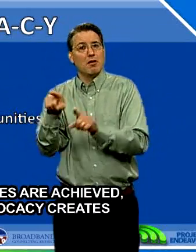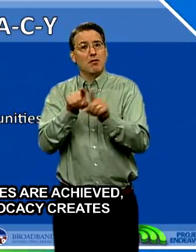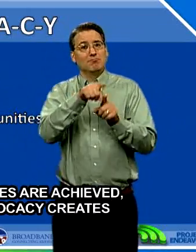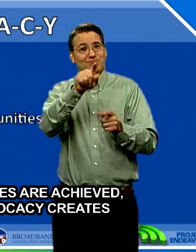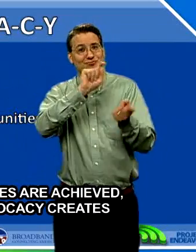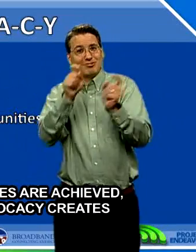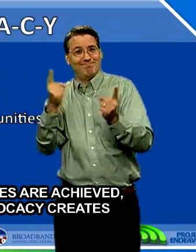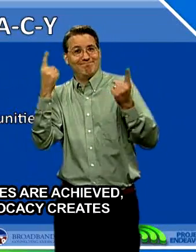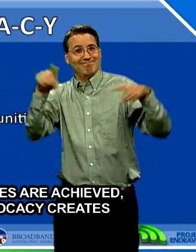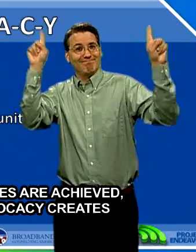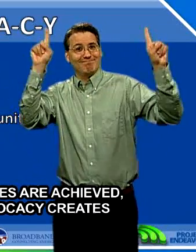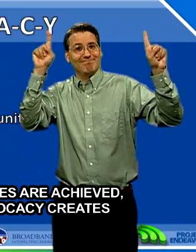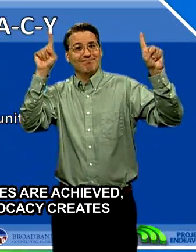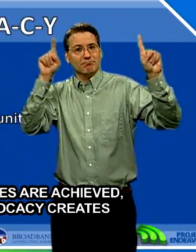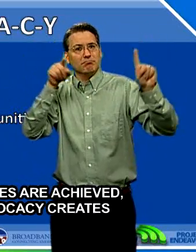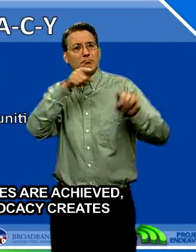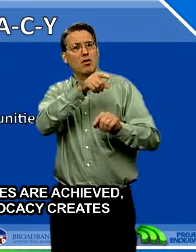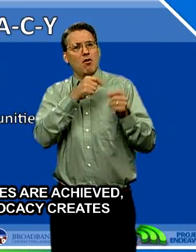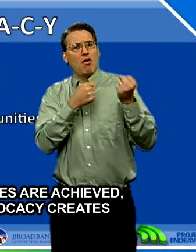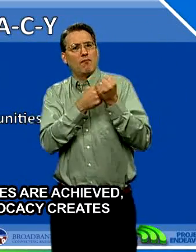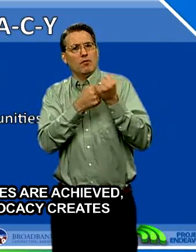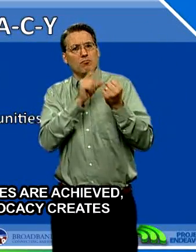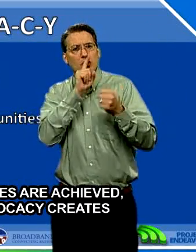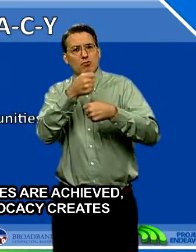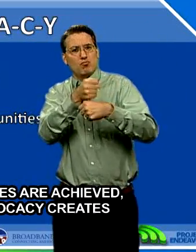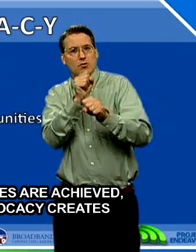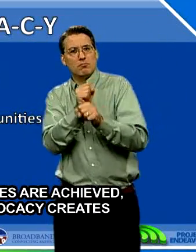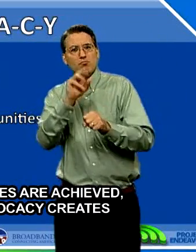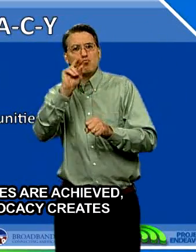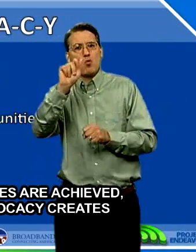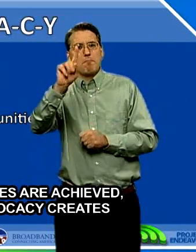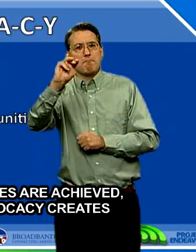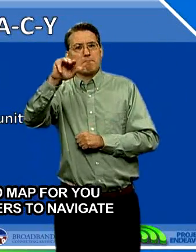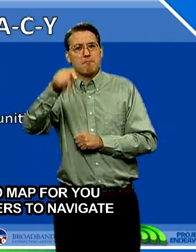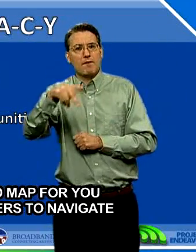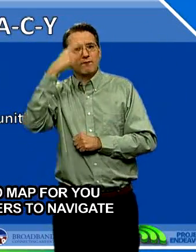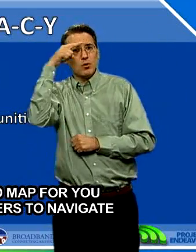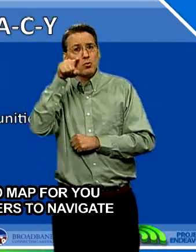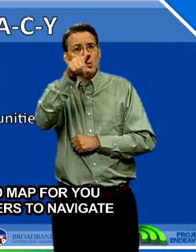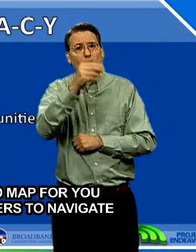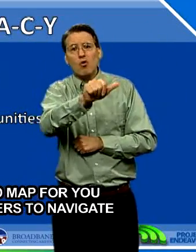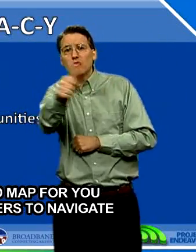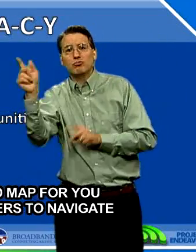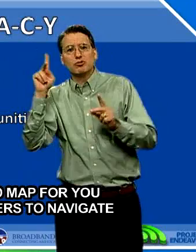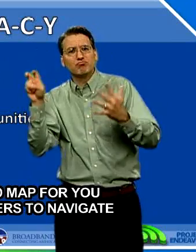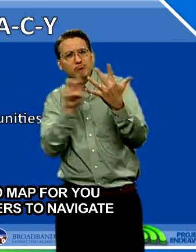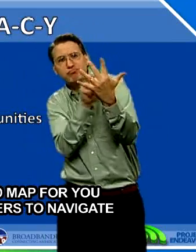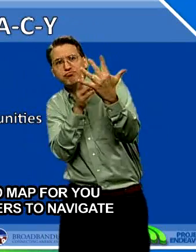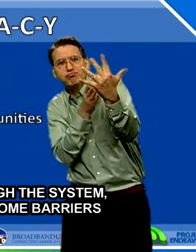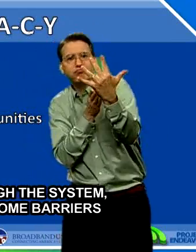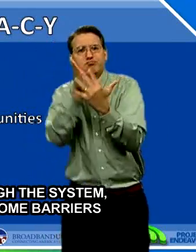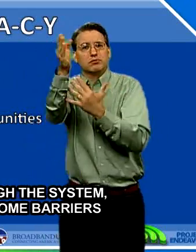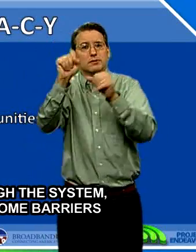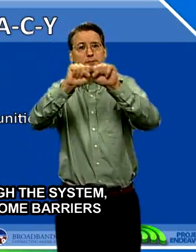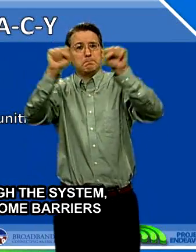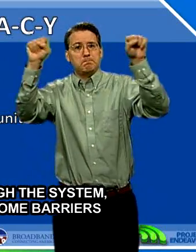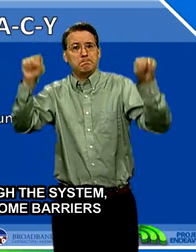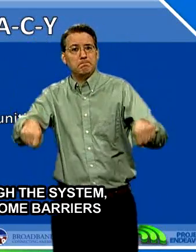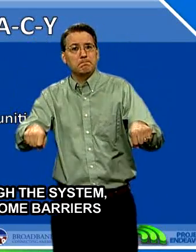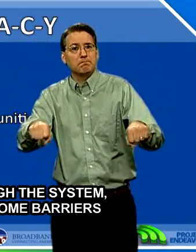As changes are achieved, the advocacy creates a roadmap for you and others to navigate through the system,